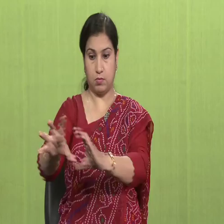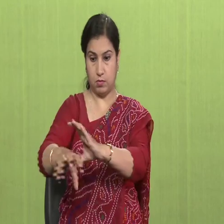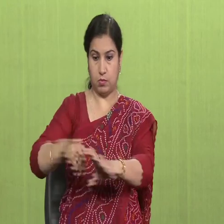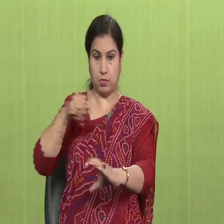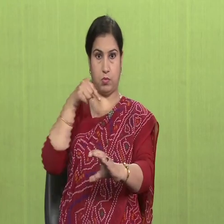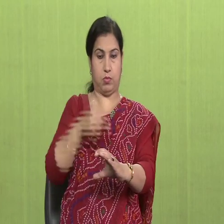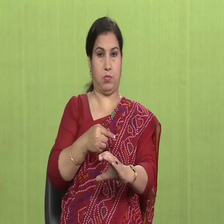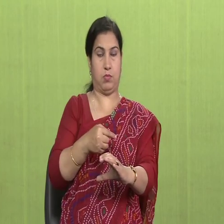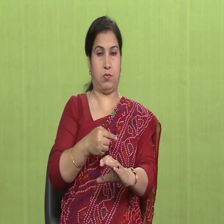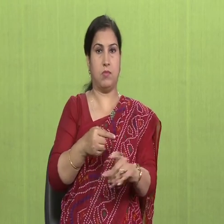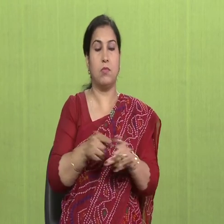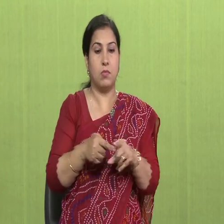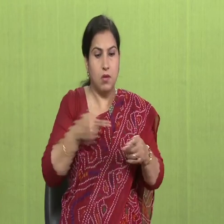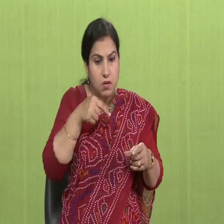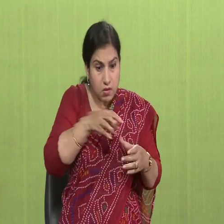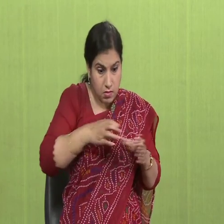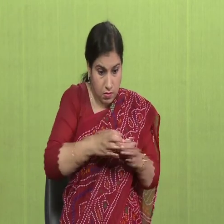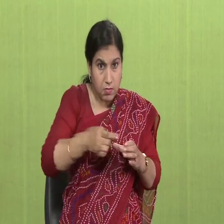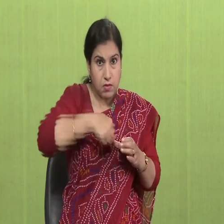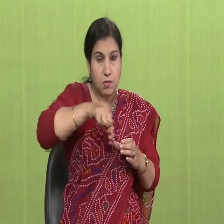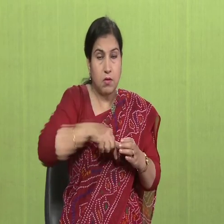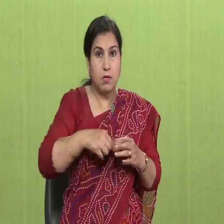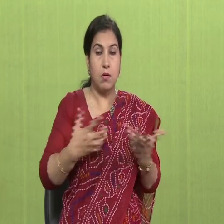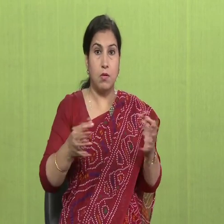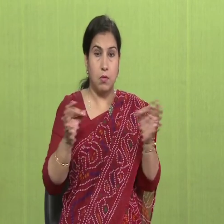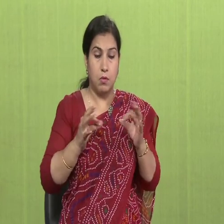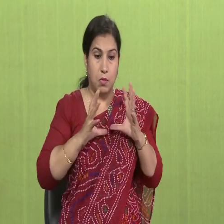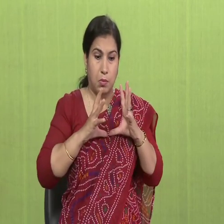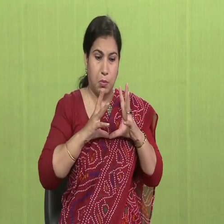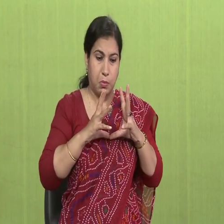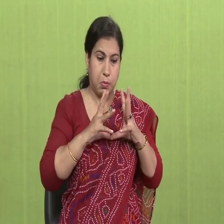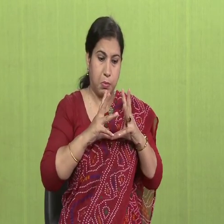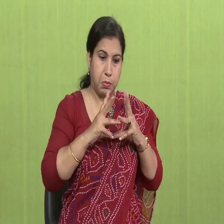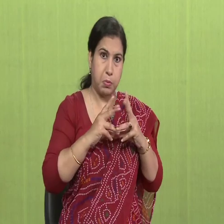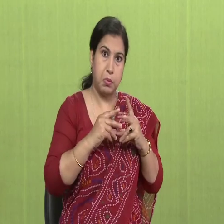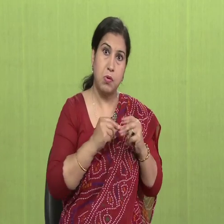so far assessed are threatened with extinction.